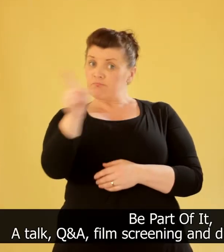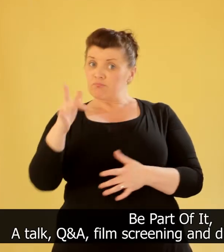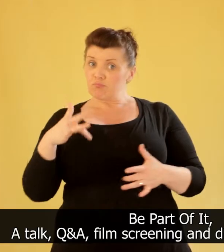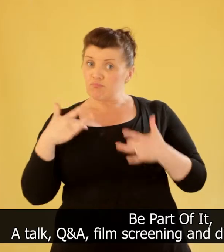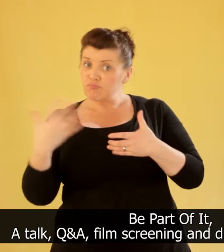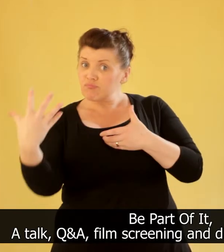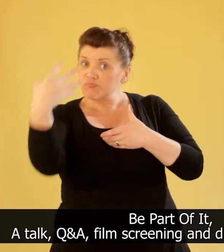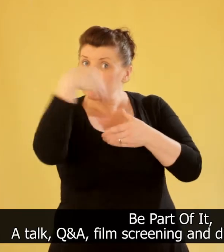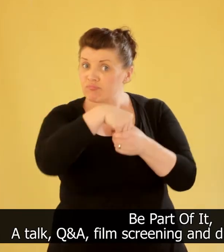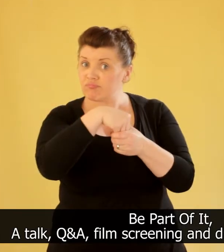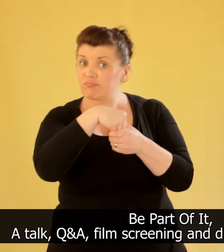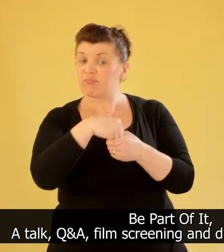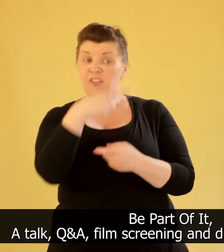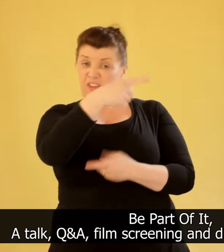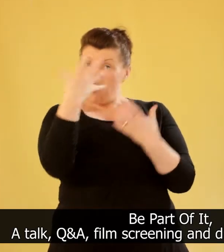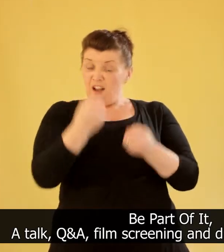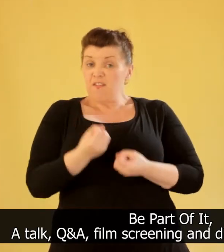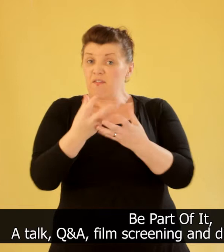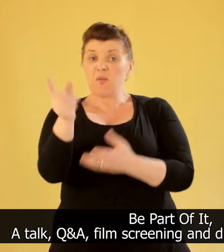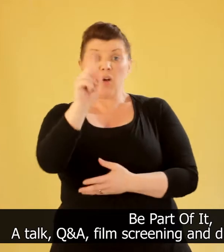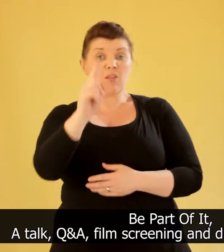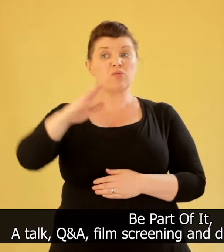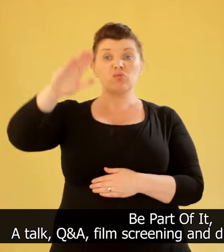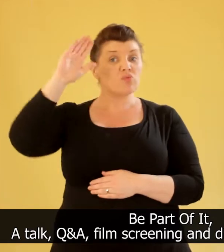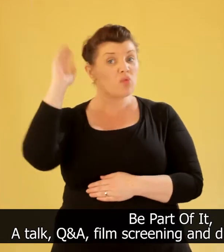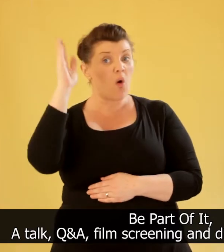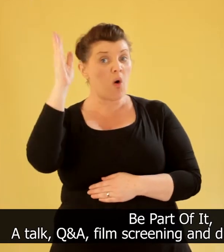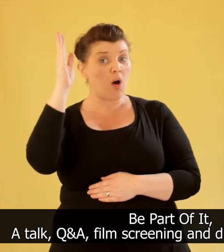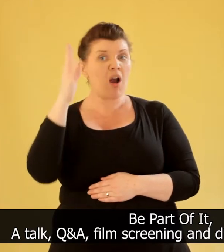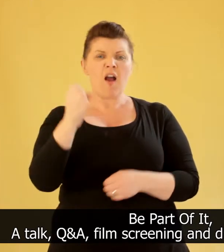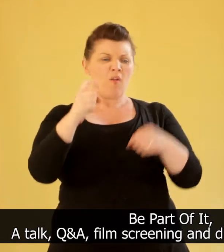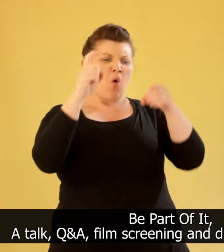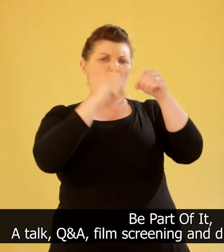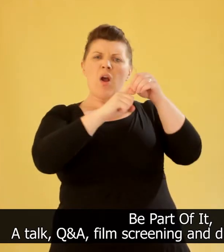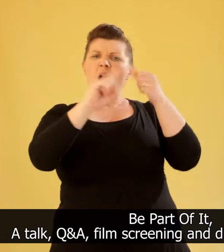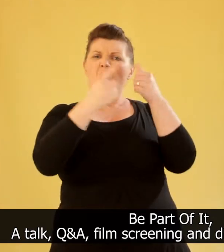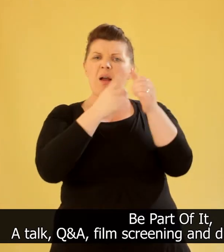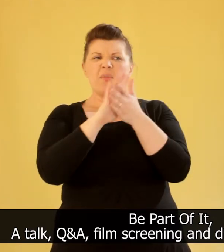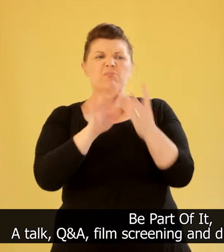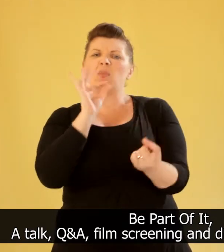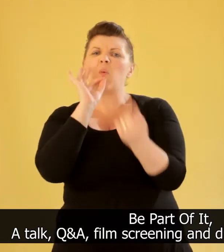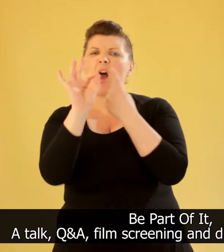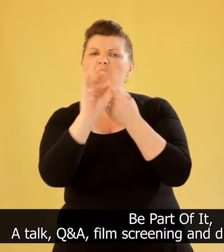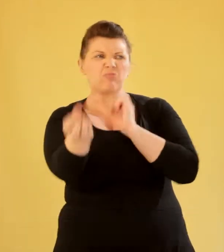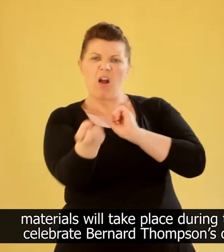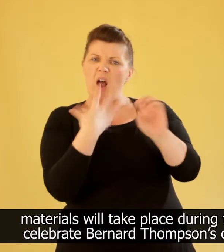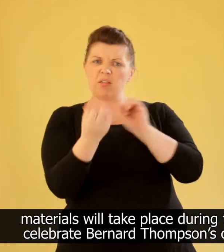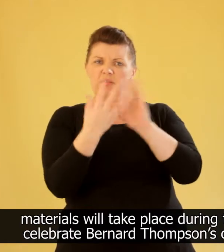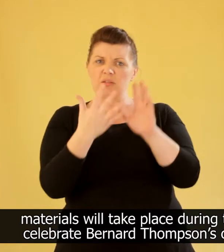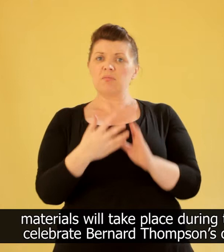Be part of it. A talk, question and answer, film screening and display of archive materials